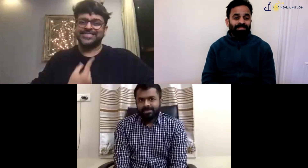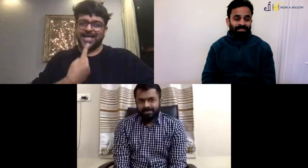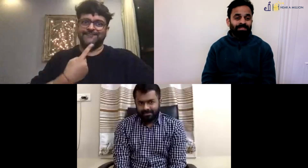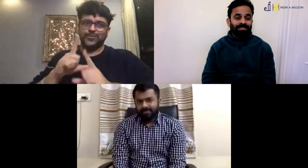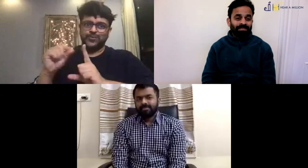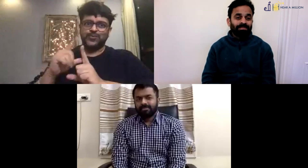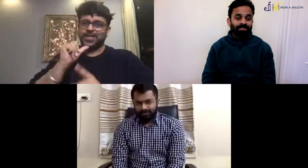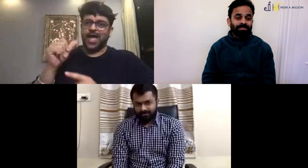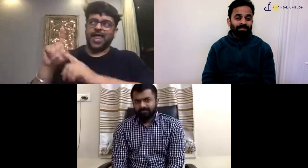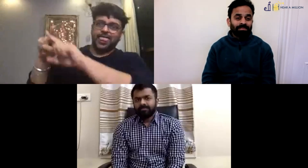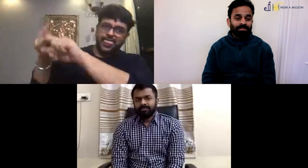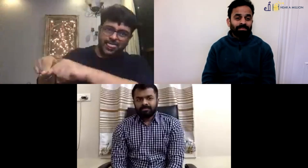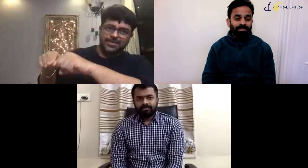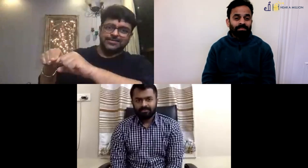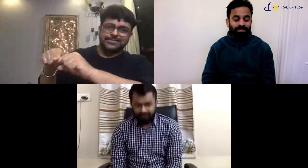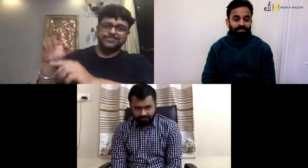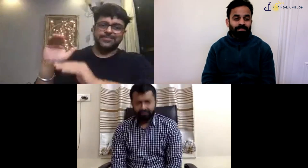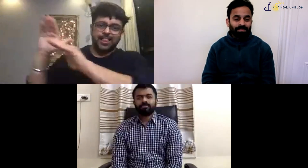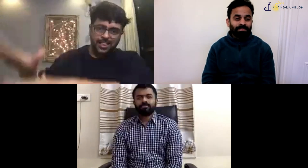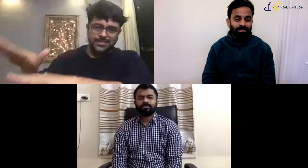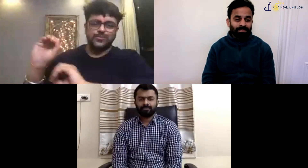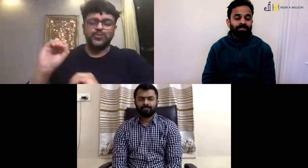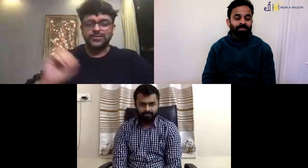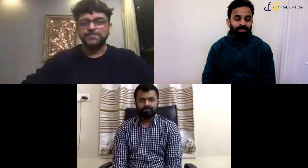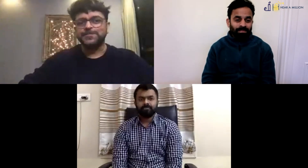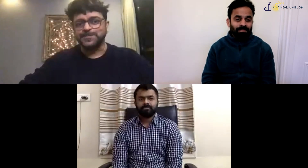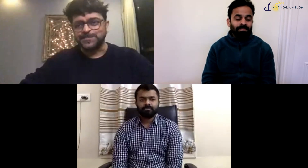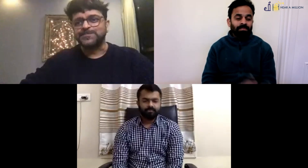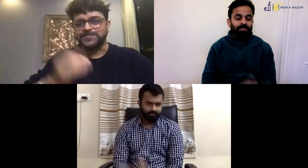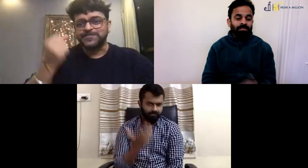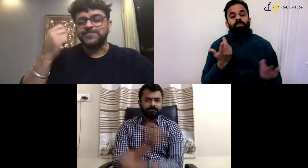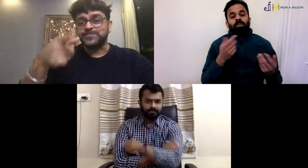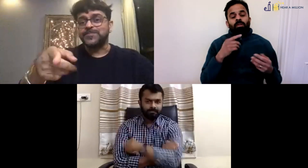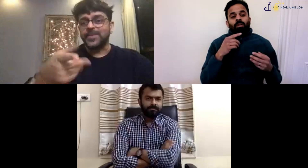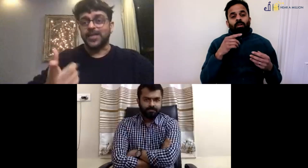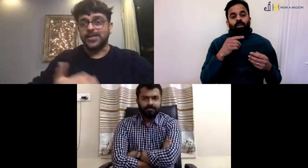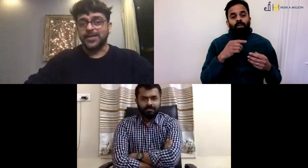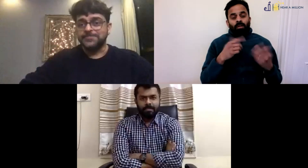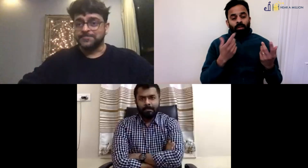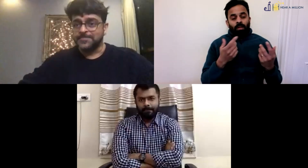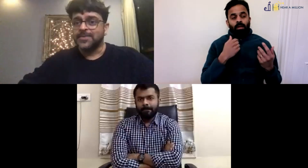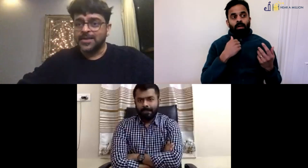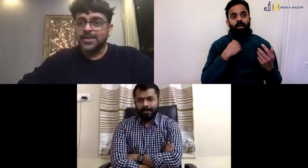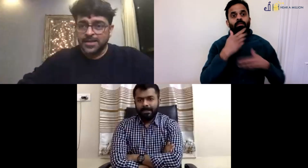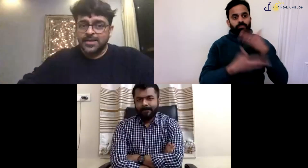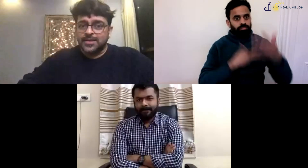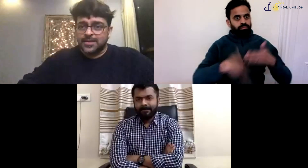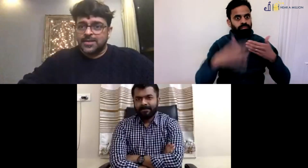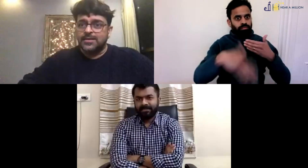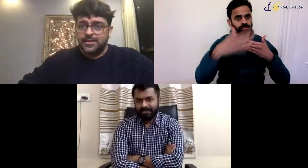So just do, self work and don't depend on others. Do it yourself.